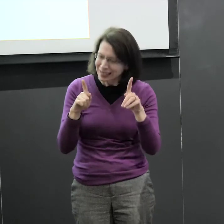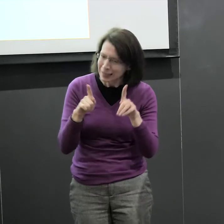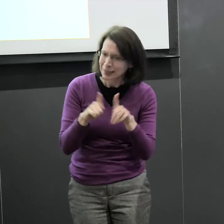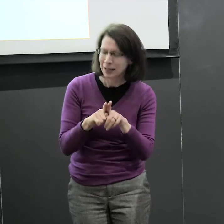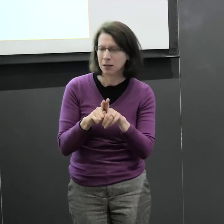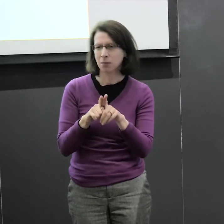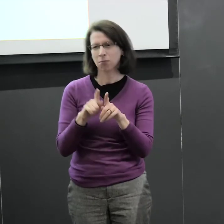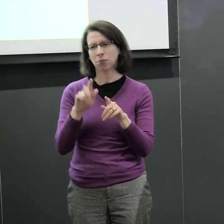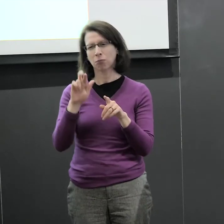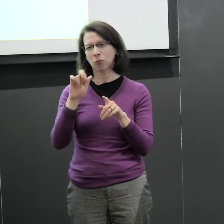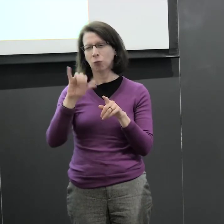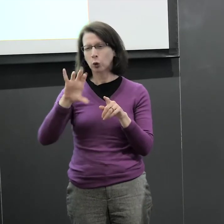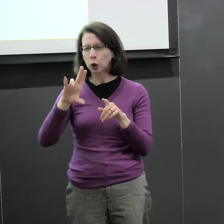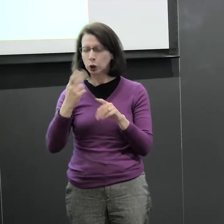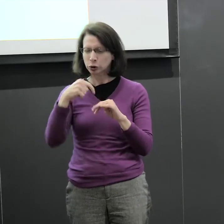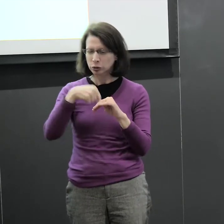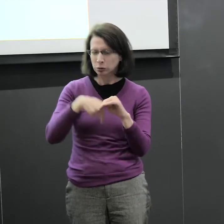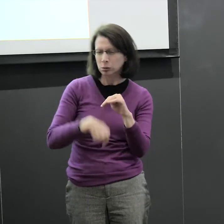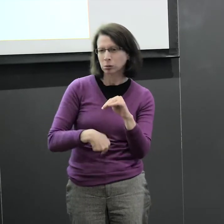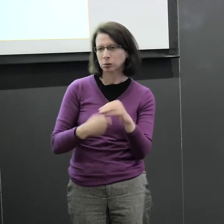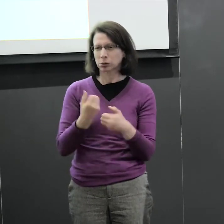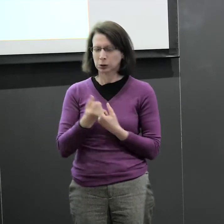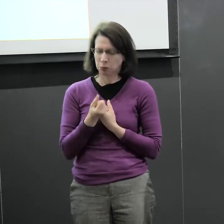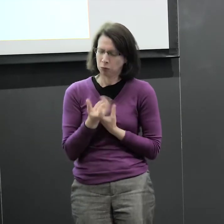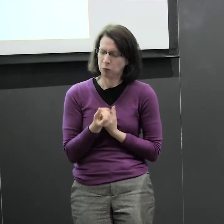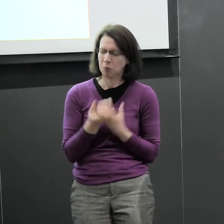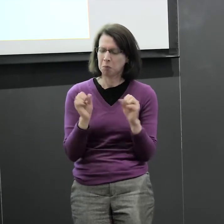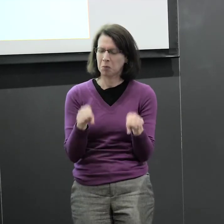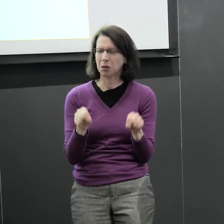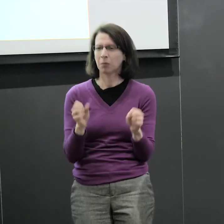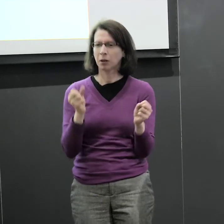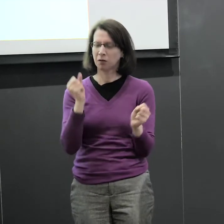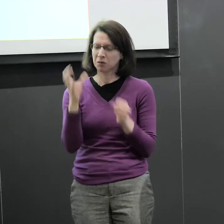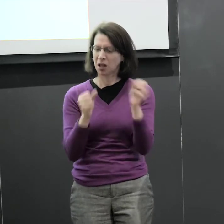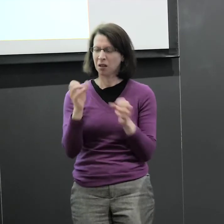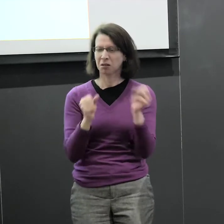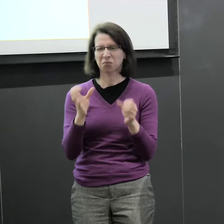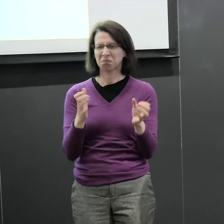the rich, expressive possibilities of sign language.